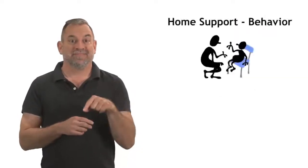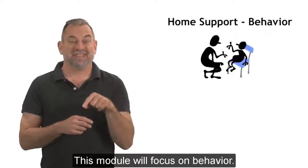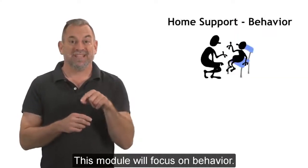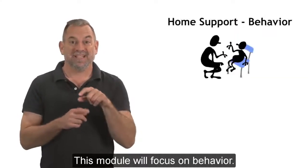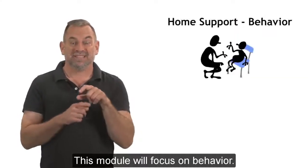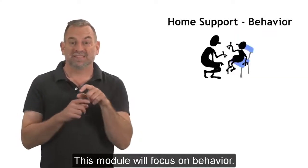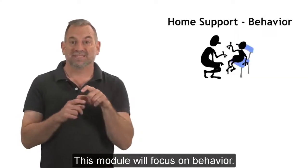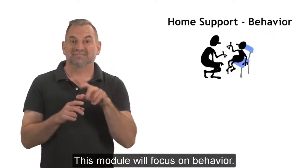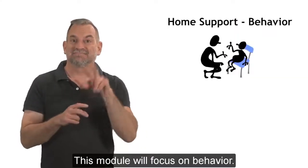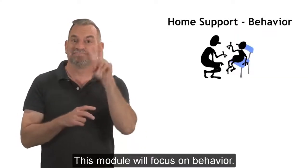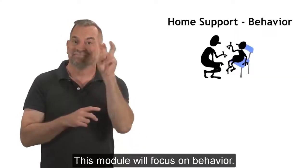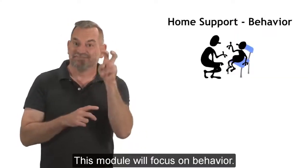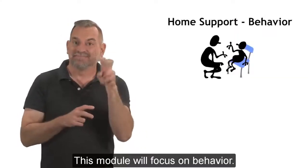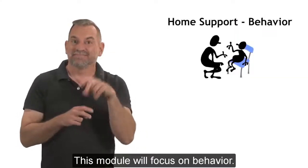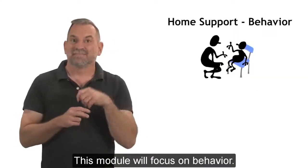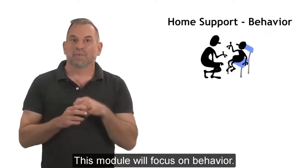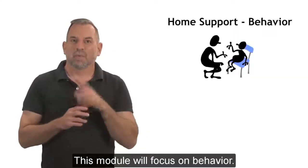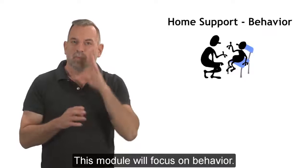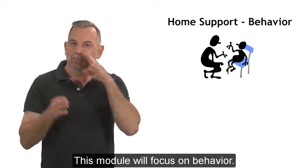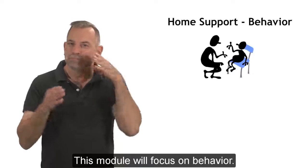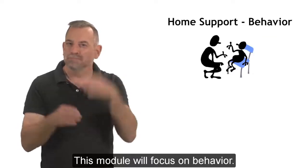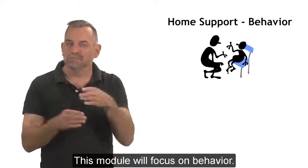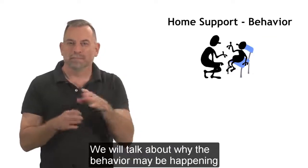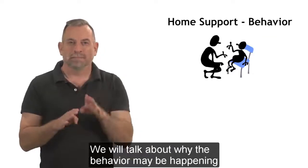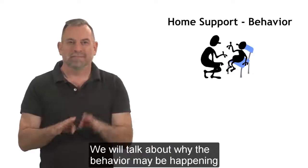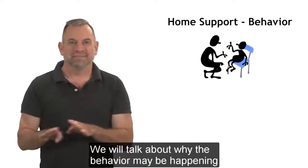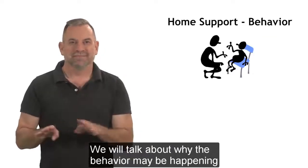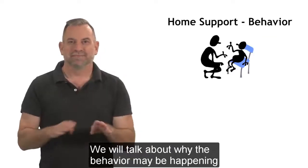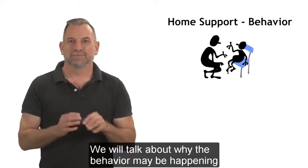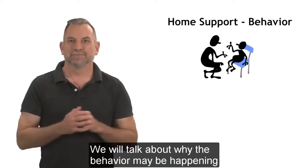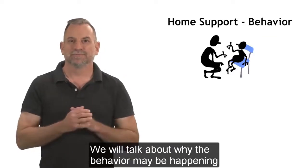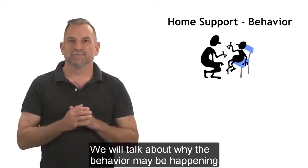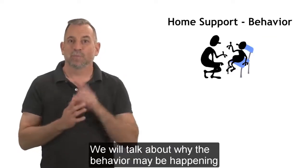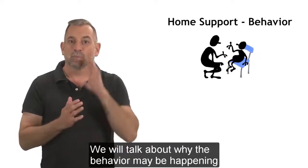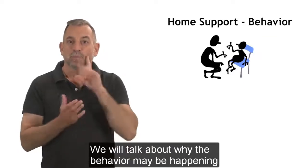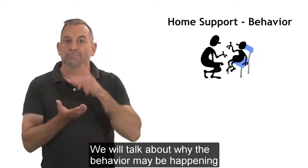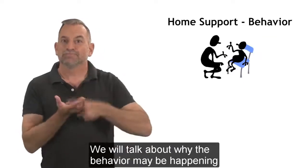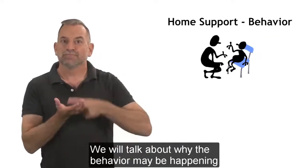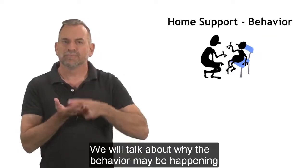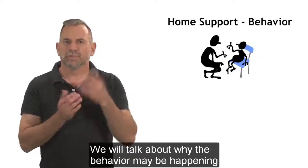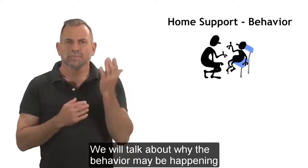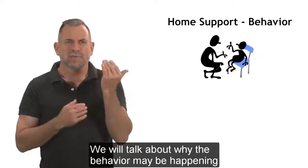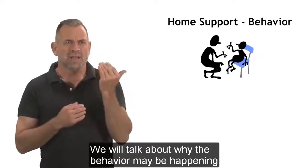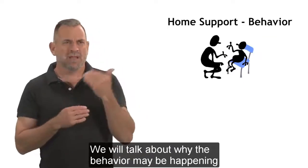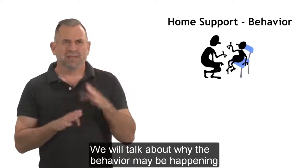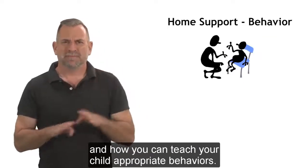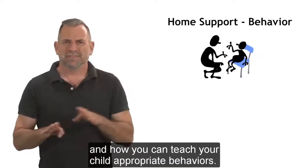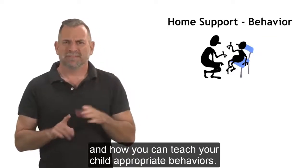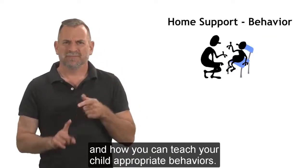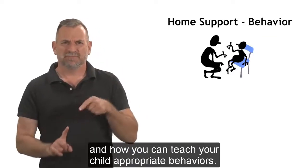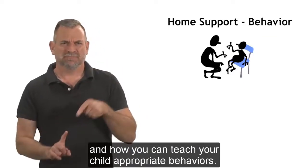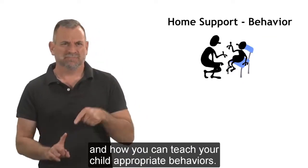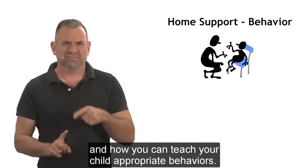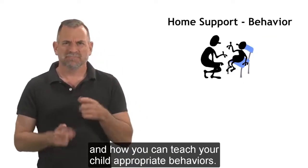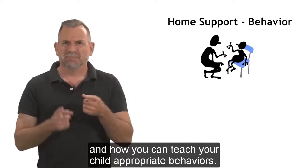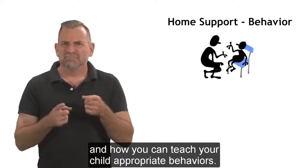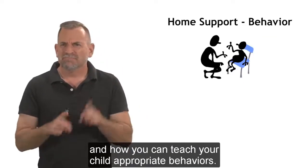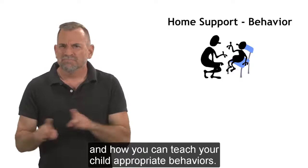This module will focus on behavior. We will talk about why the behavior may be happening and how you can teach your